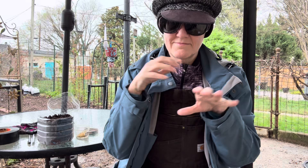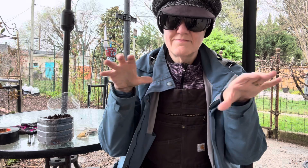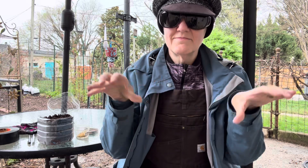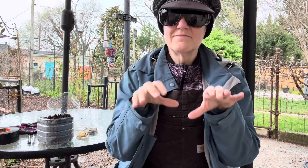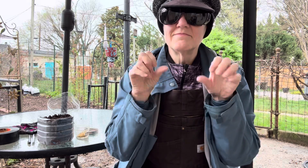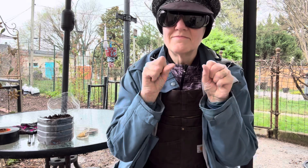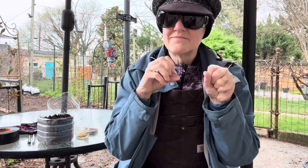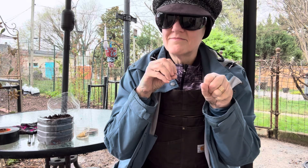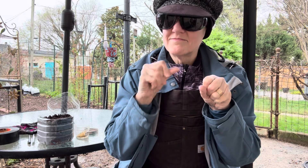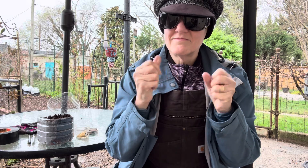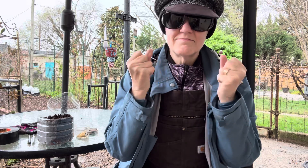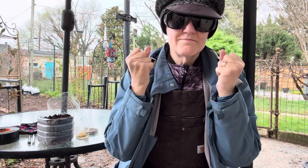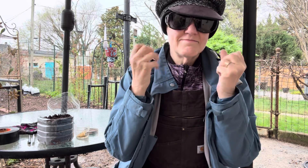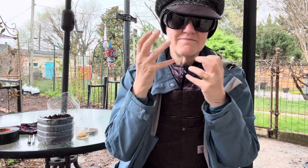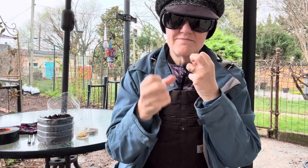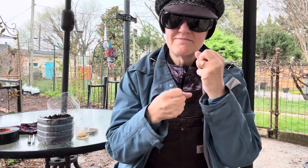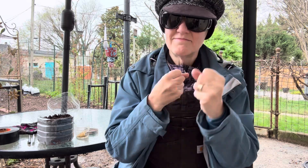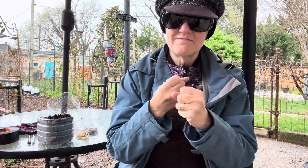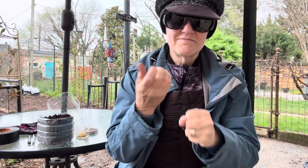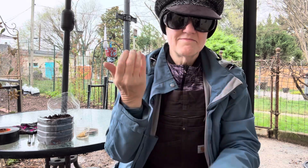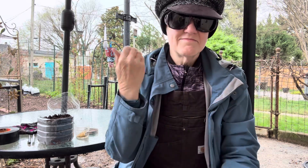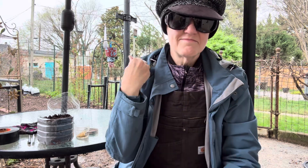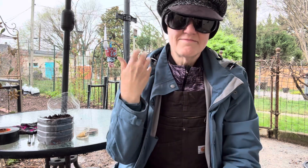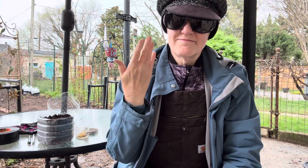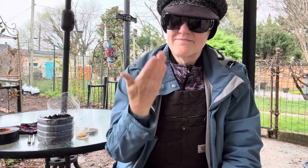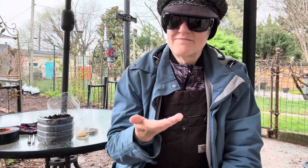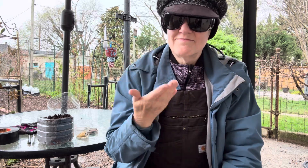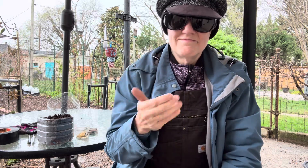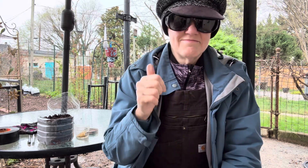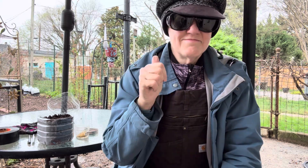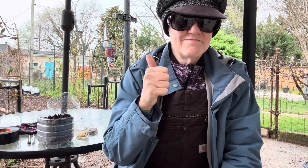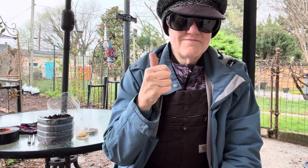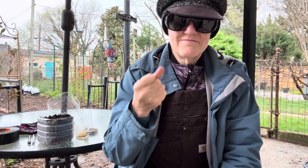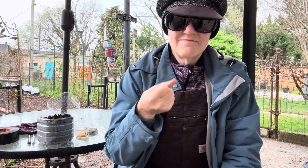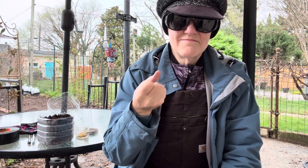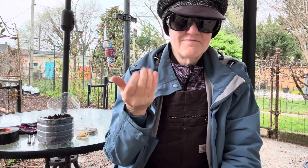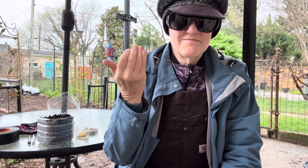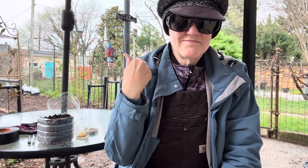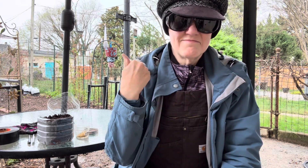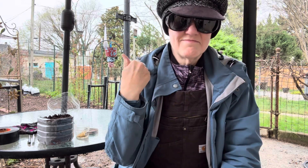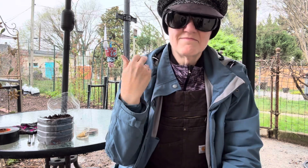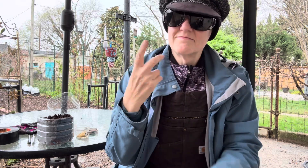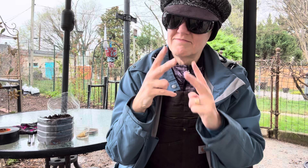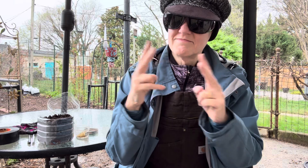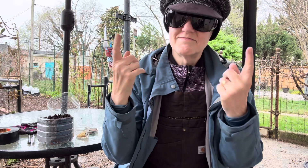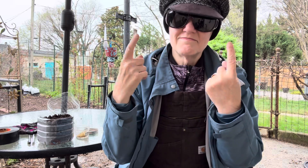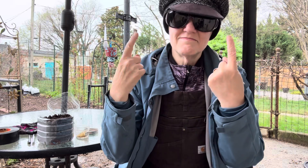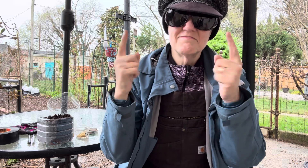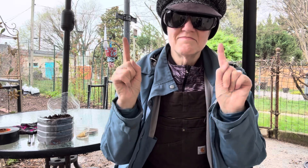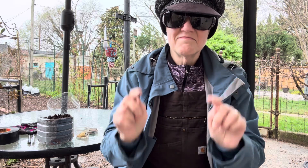stronger. I've done this before. I think I did winter sowing about 10 years ago. And it was very